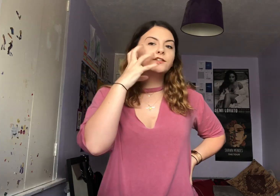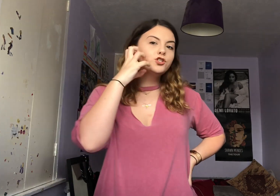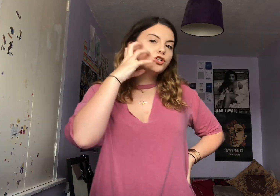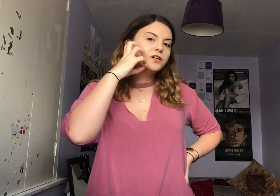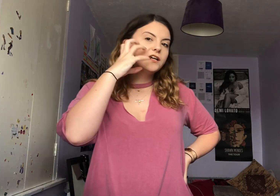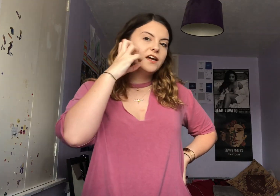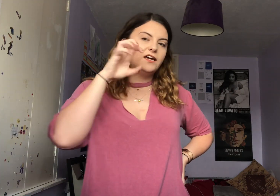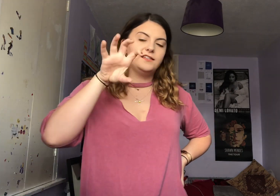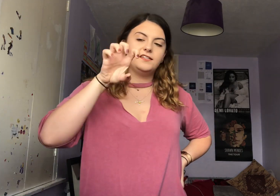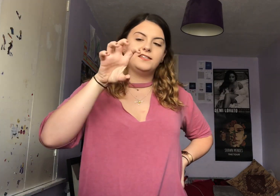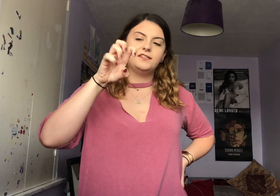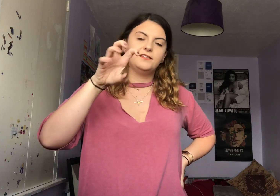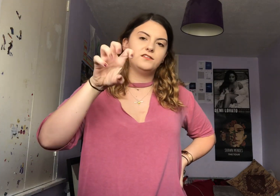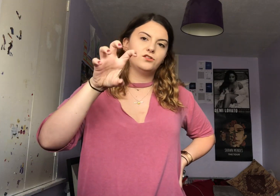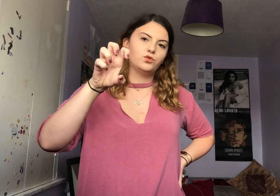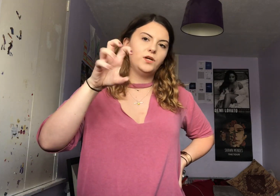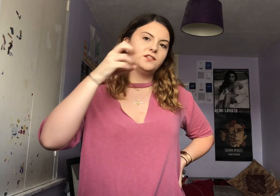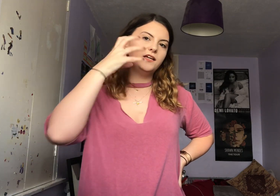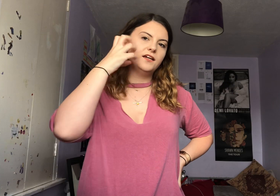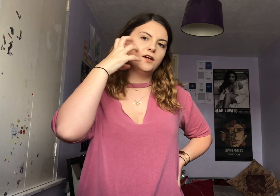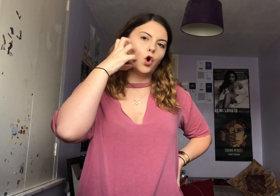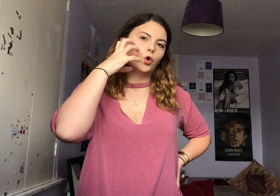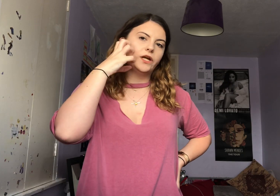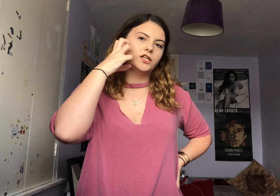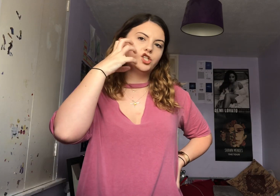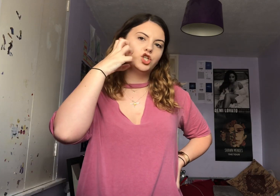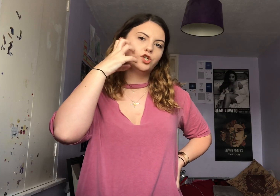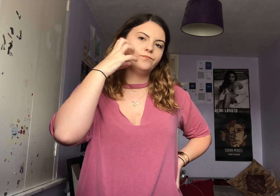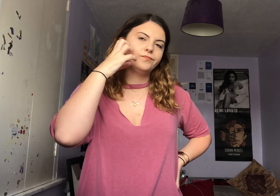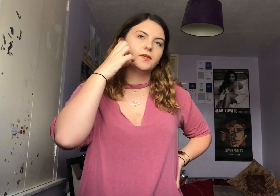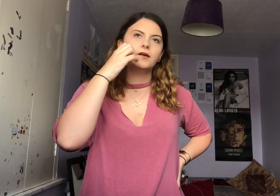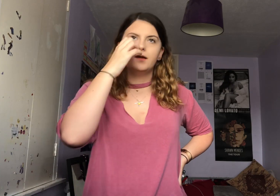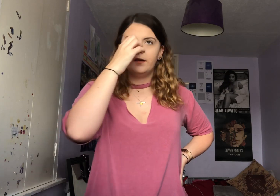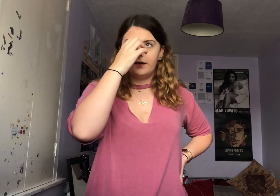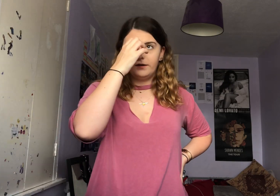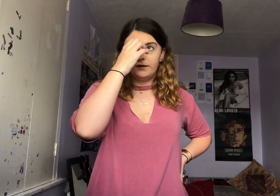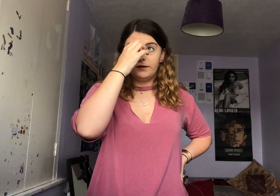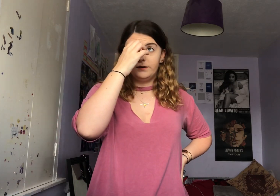Orange is the squeeze in orange.